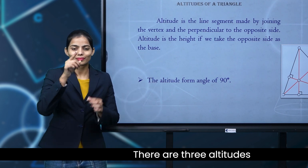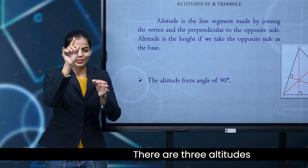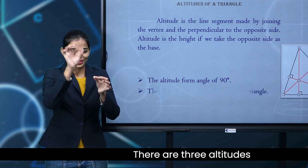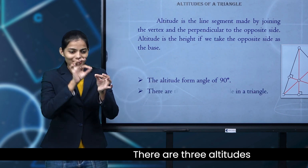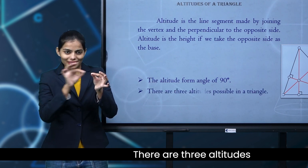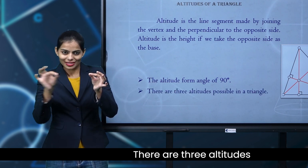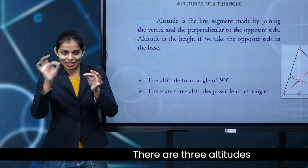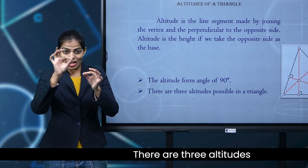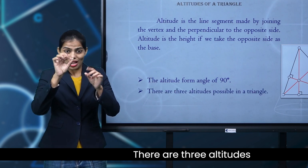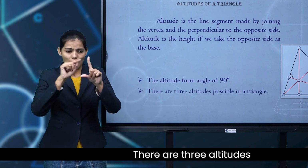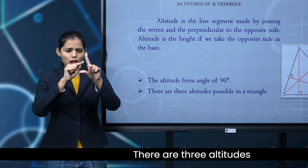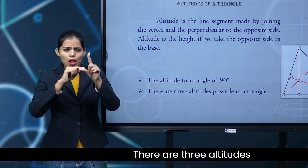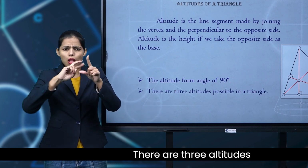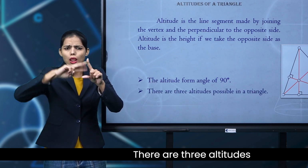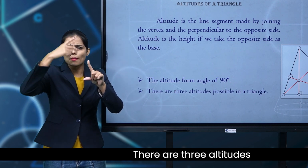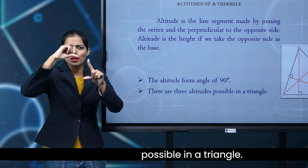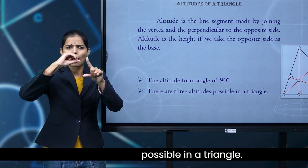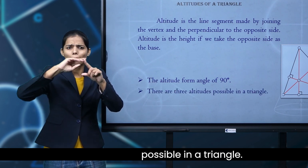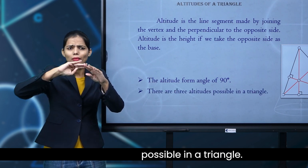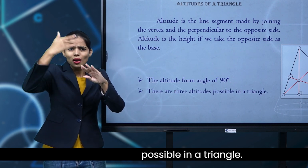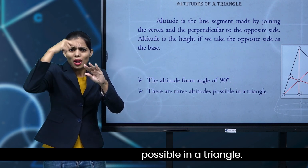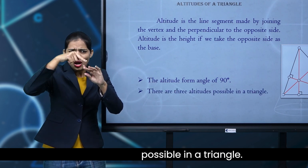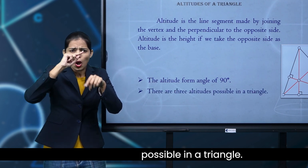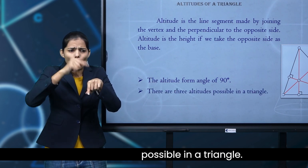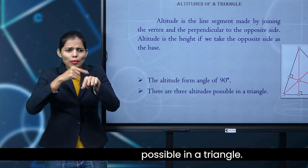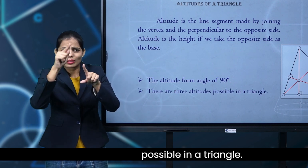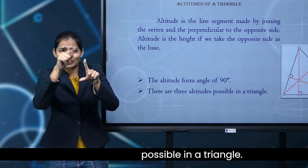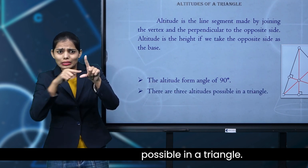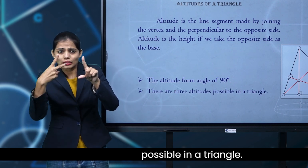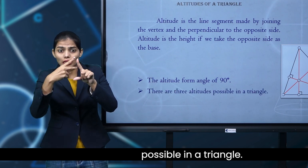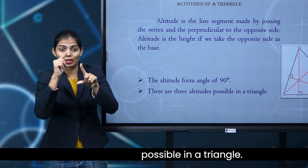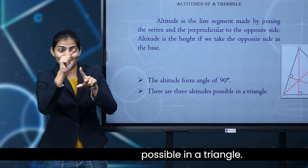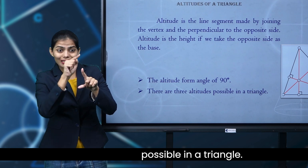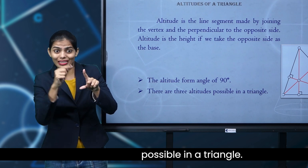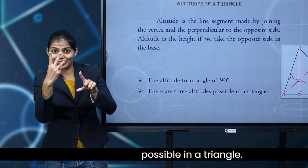There are three altitudes possible in a triangle.